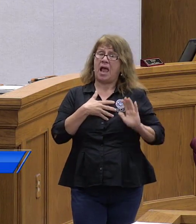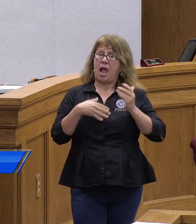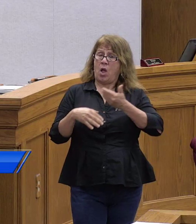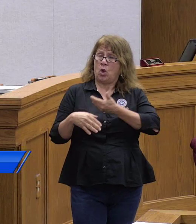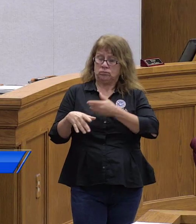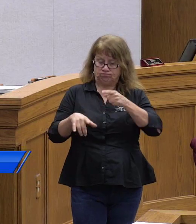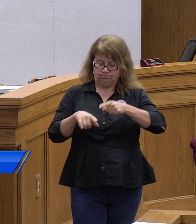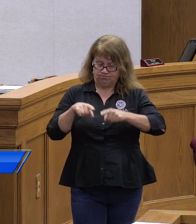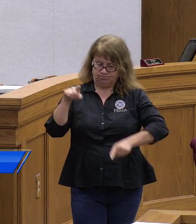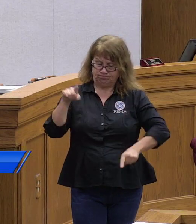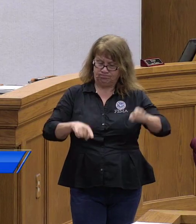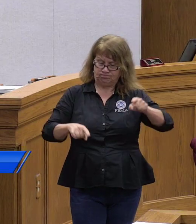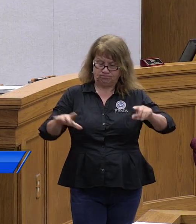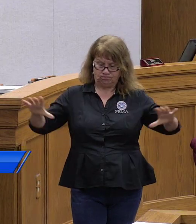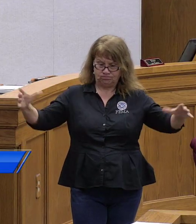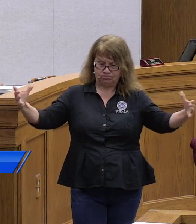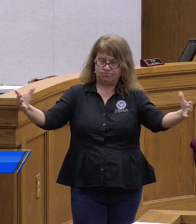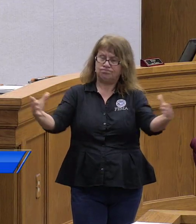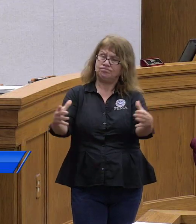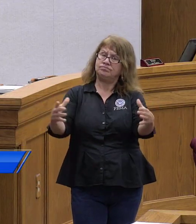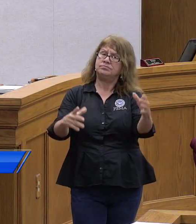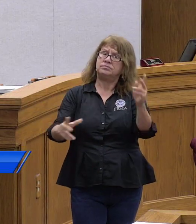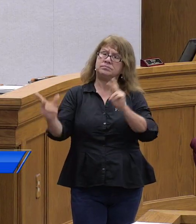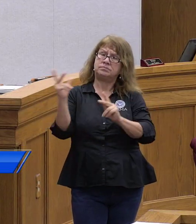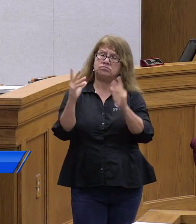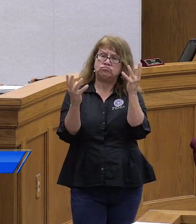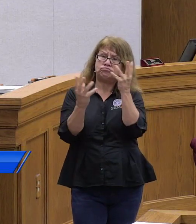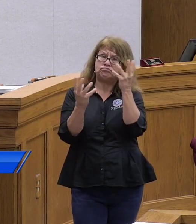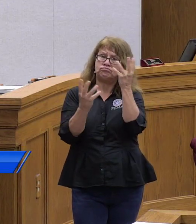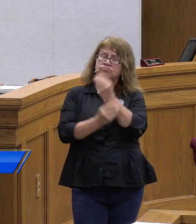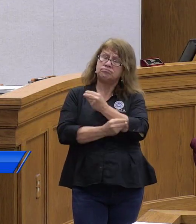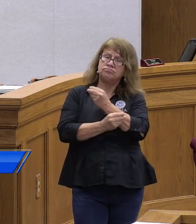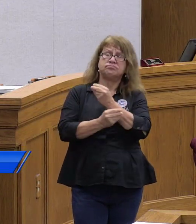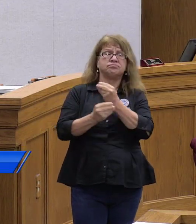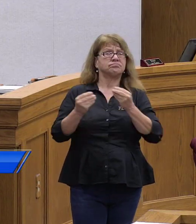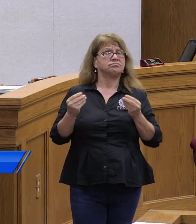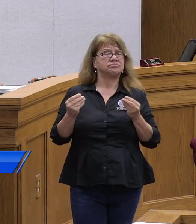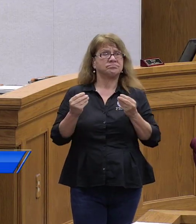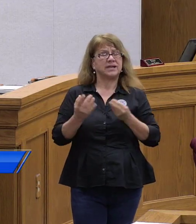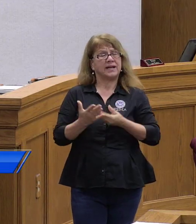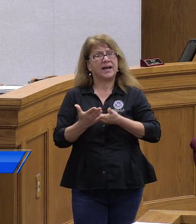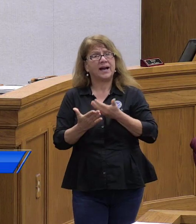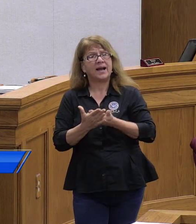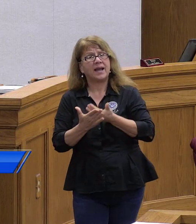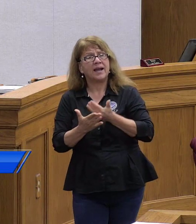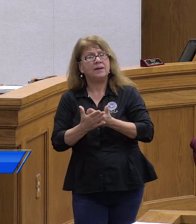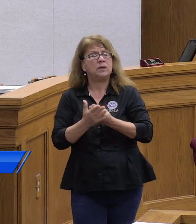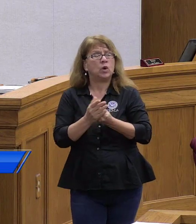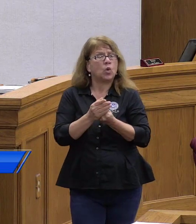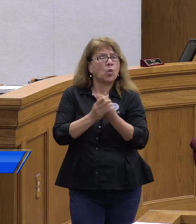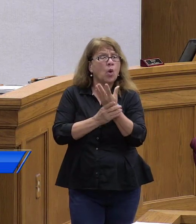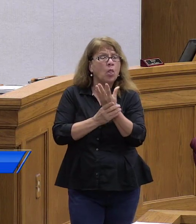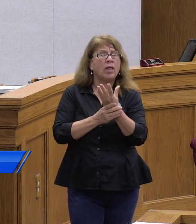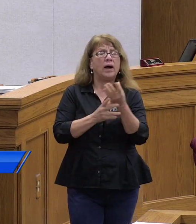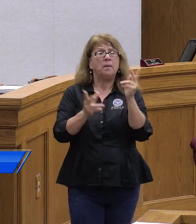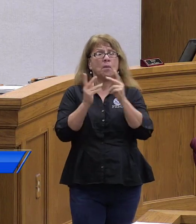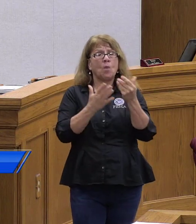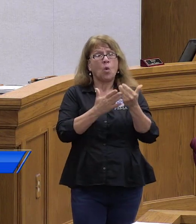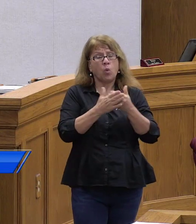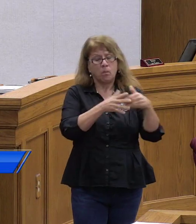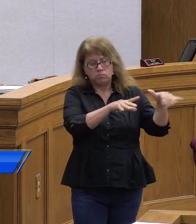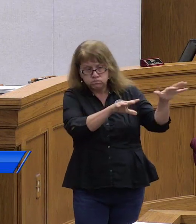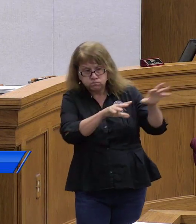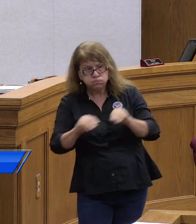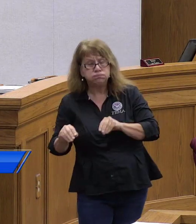diversity. And I truly do mean that, especially with a lot of the economic growth we've had over the last decade. We've had a lot of new people move into